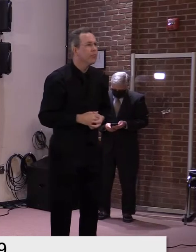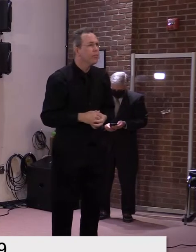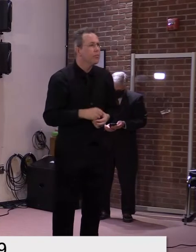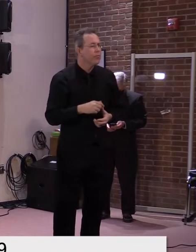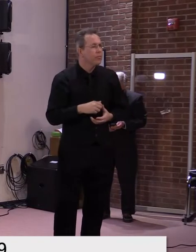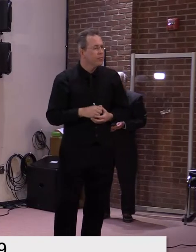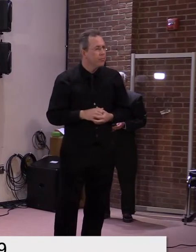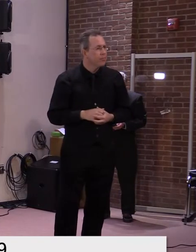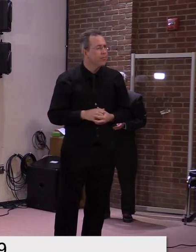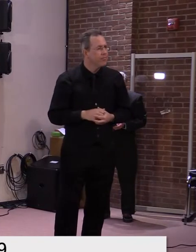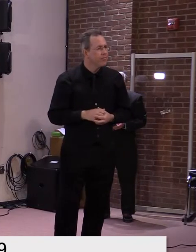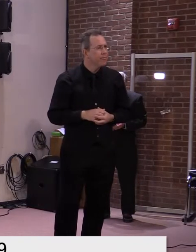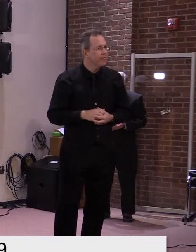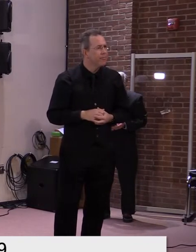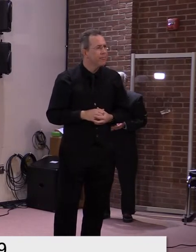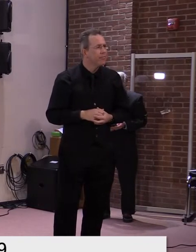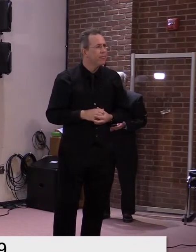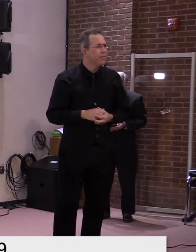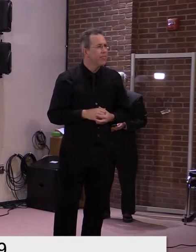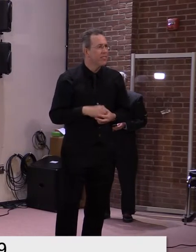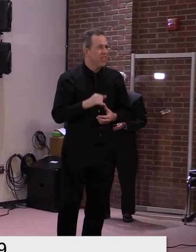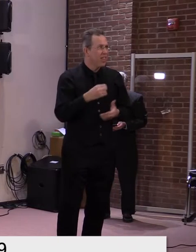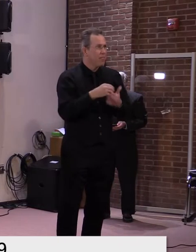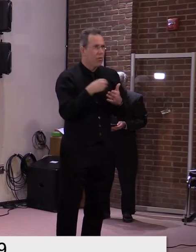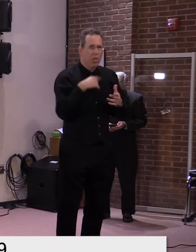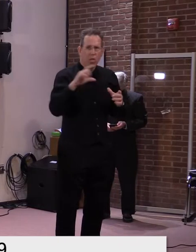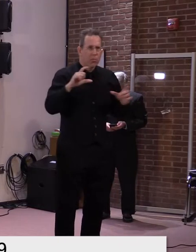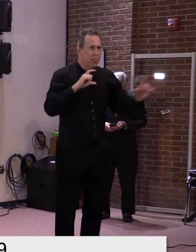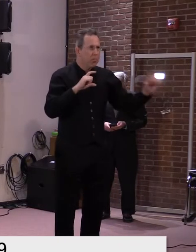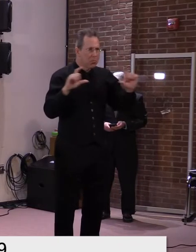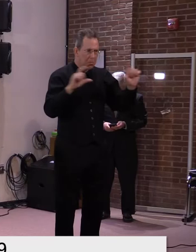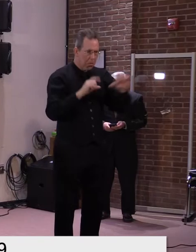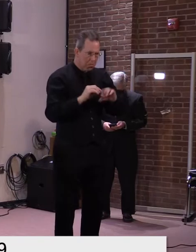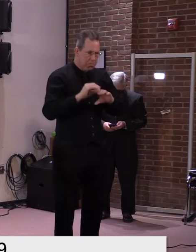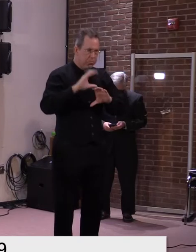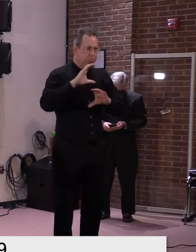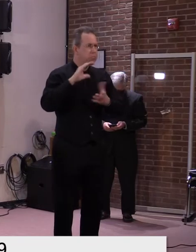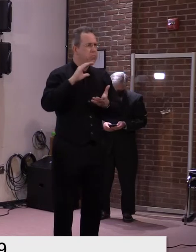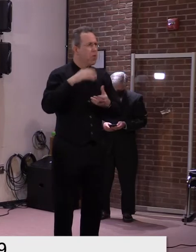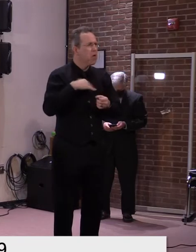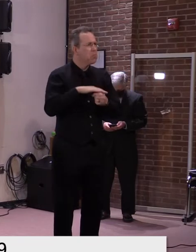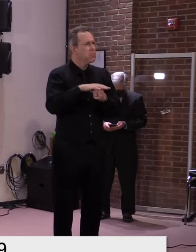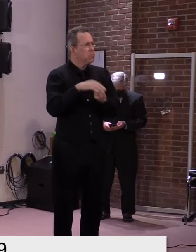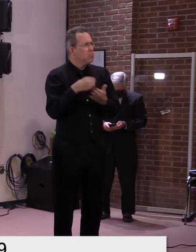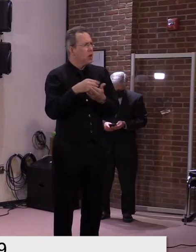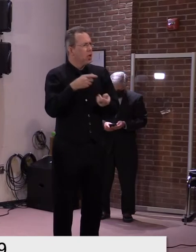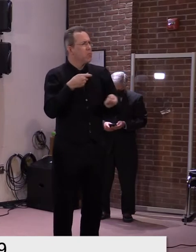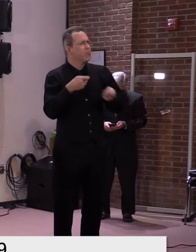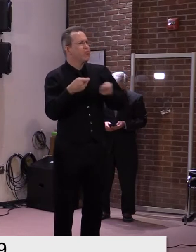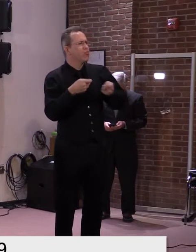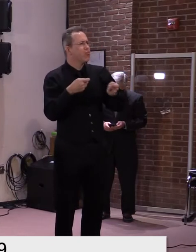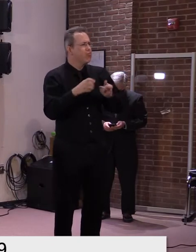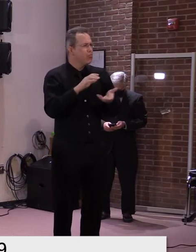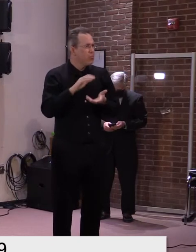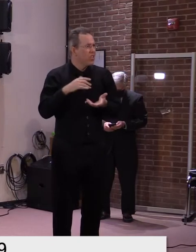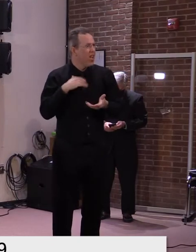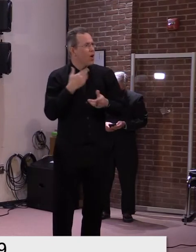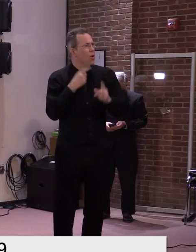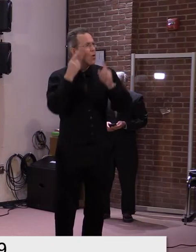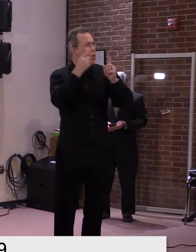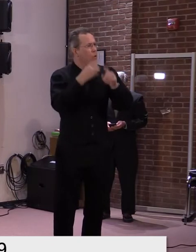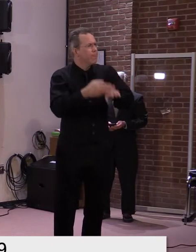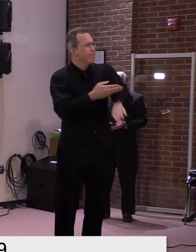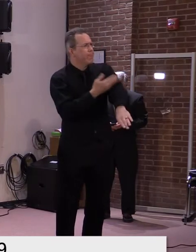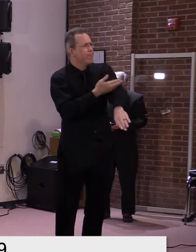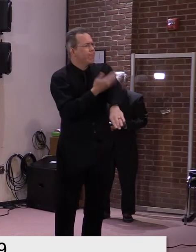Rescue Plan, will get us much closer to achieving our broadband expansion goals. So I'll conclude